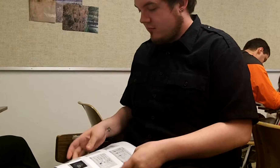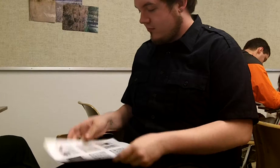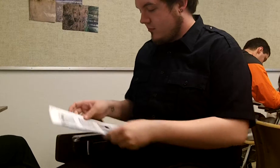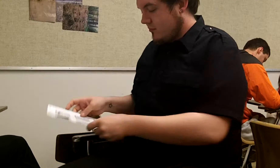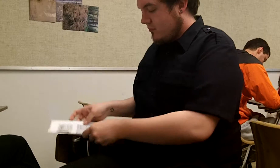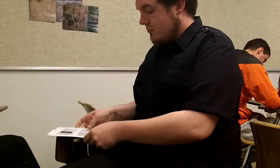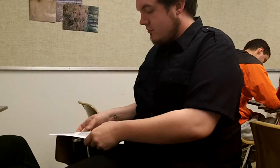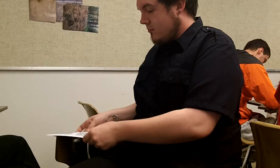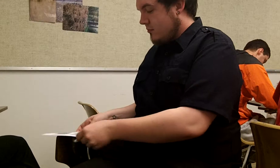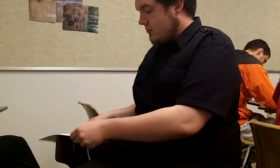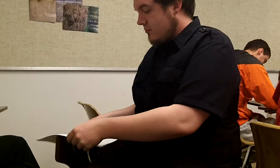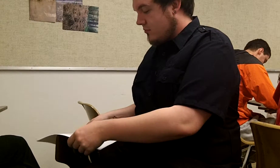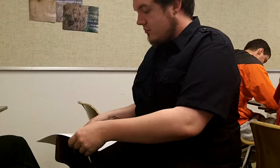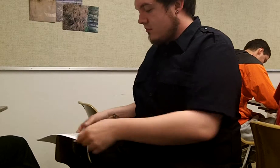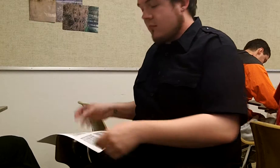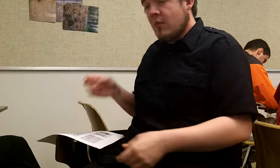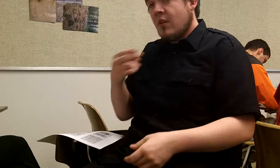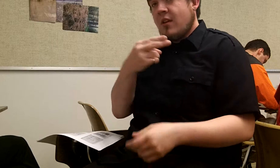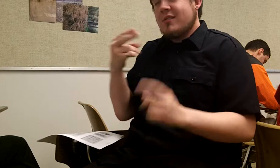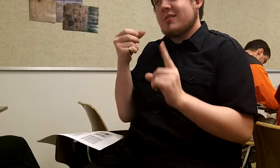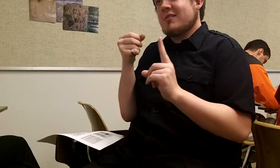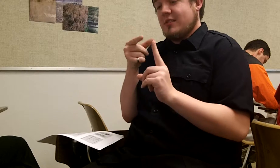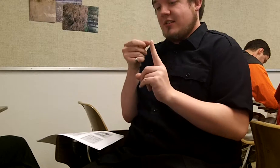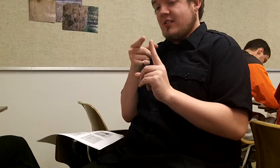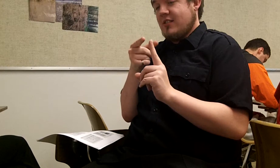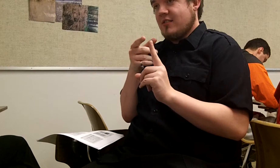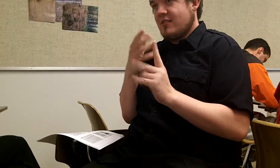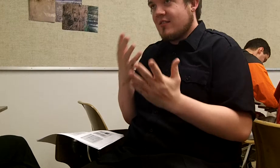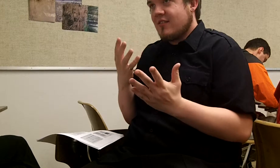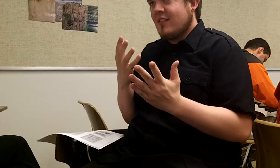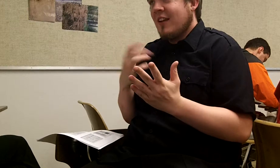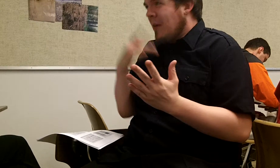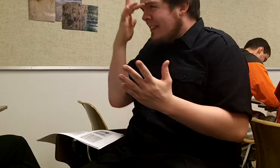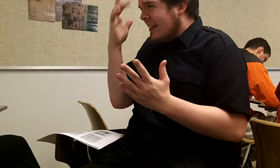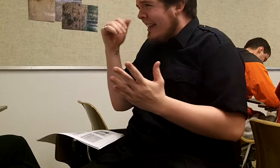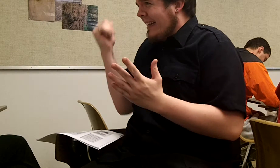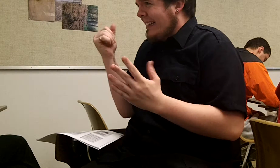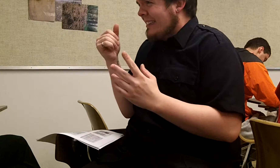Is hedgehog signaling. Oh, I just forgot the other type of signaling we talked about.